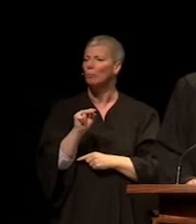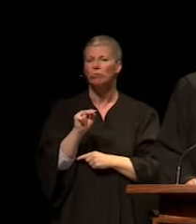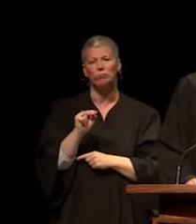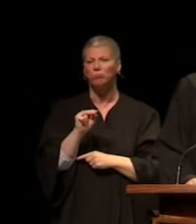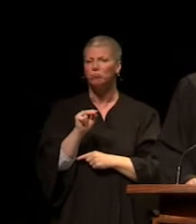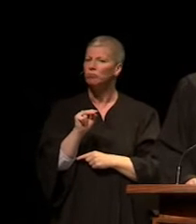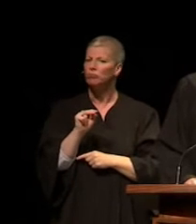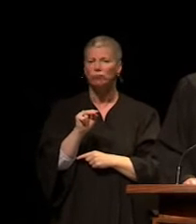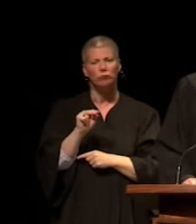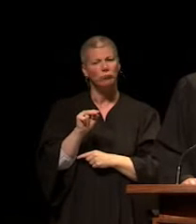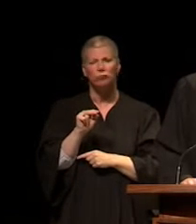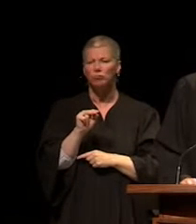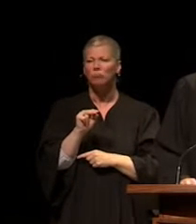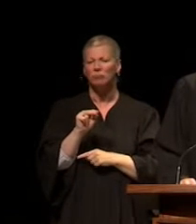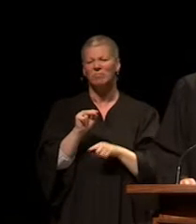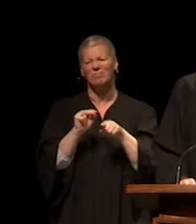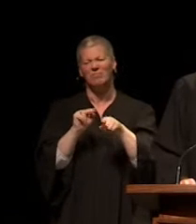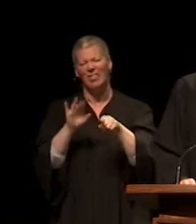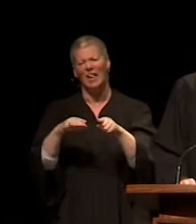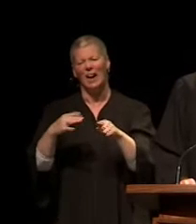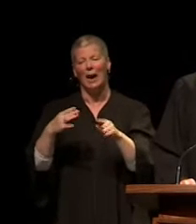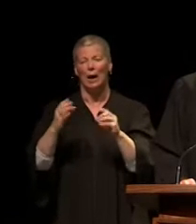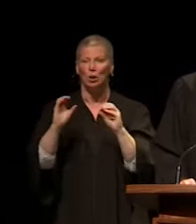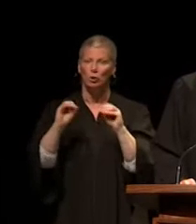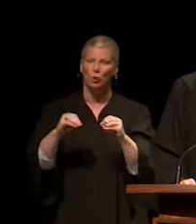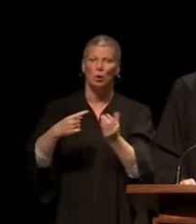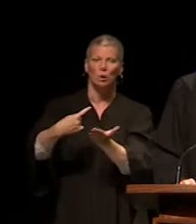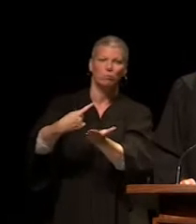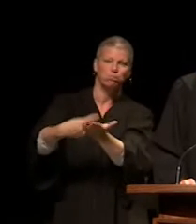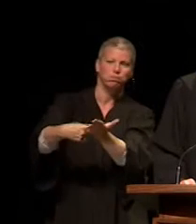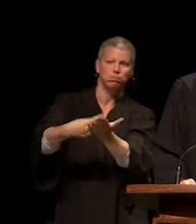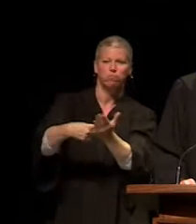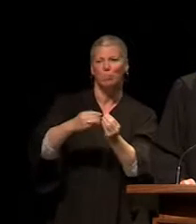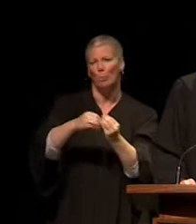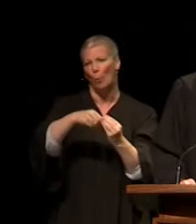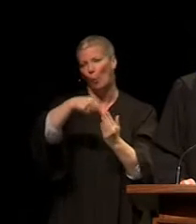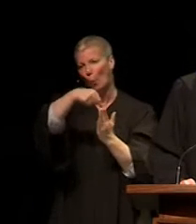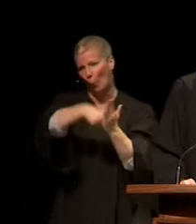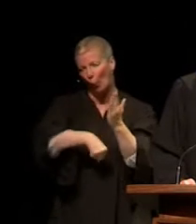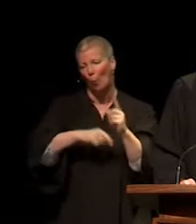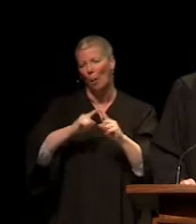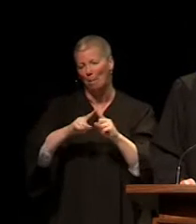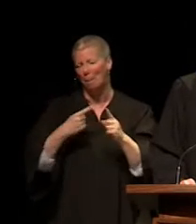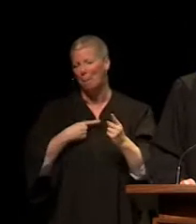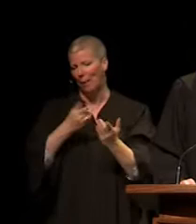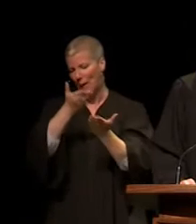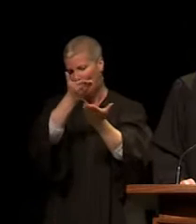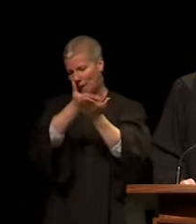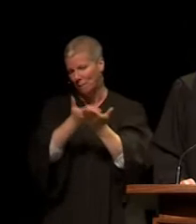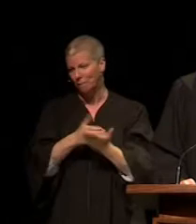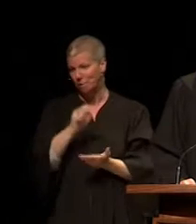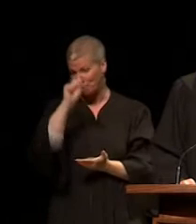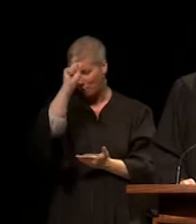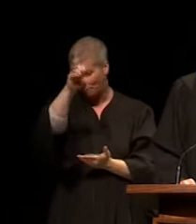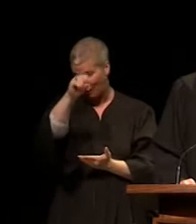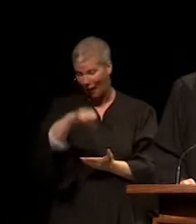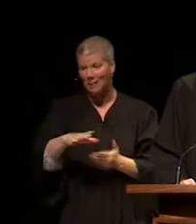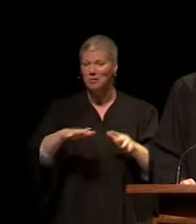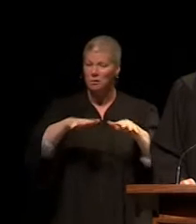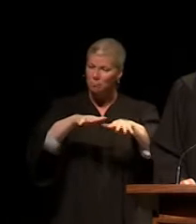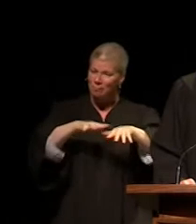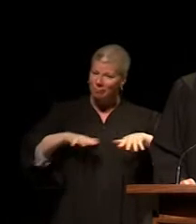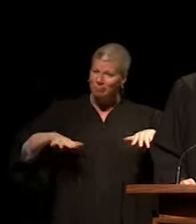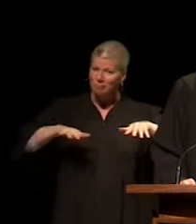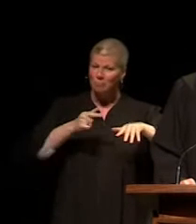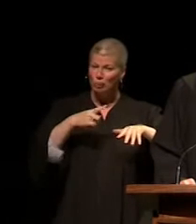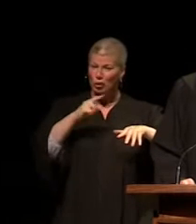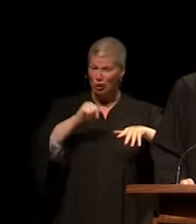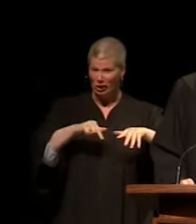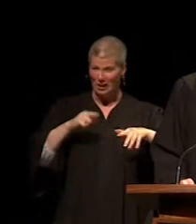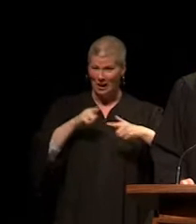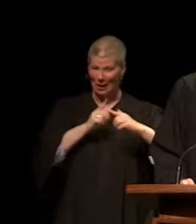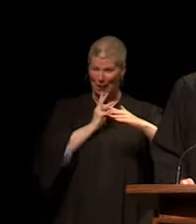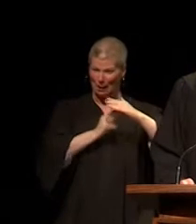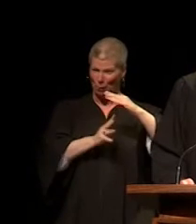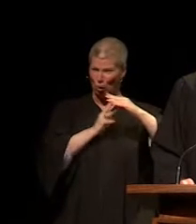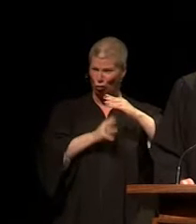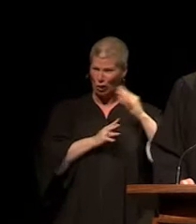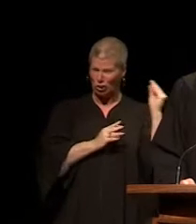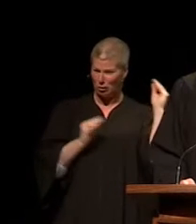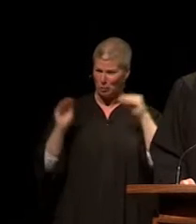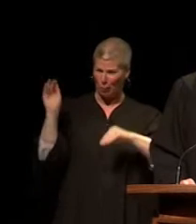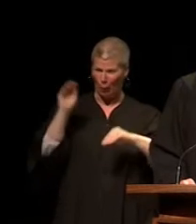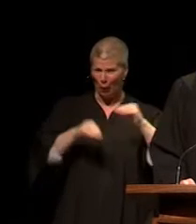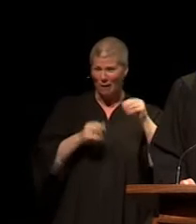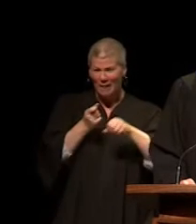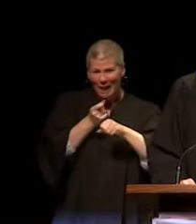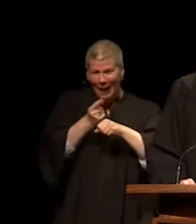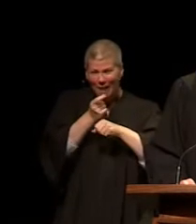This is a whole other discussion, but here are a few facts. GTA immigration, we are growing by 200,000